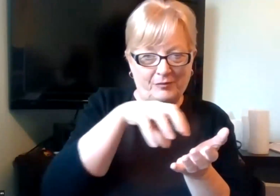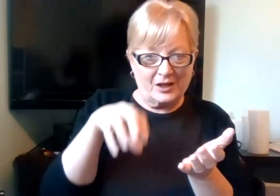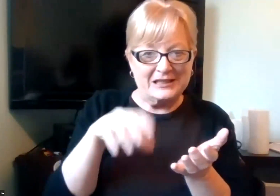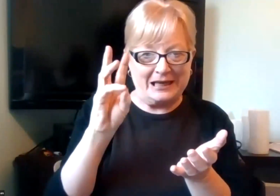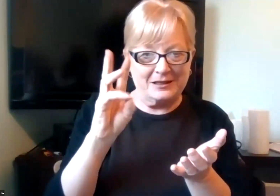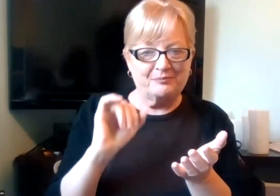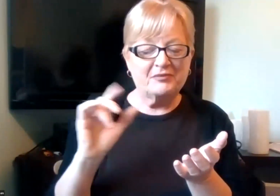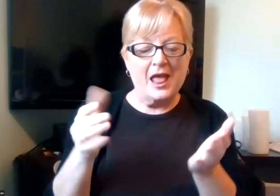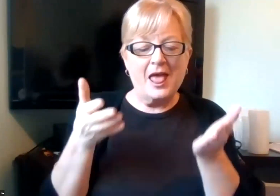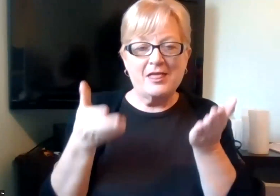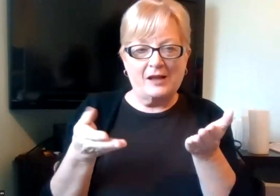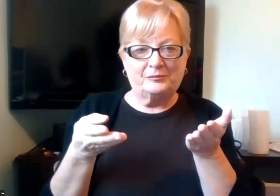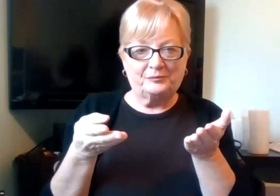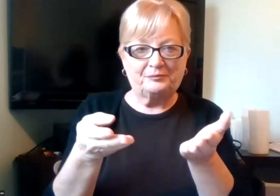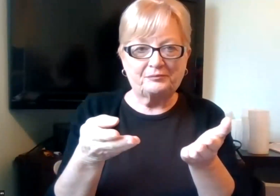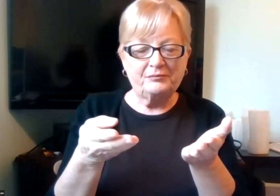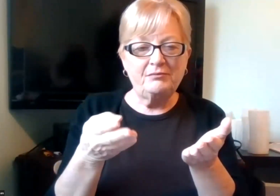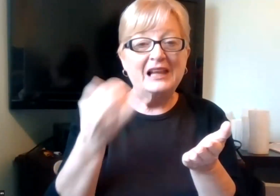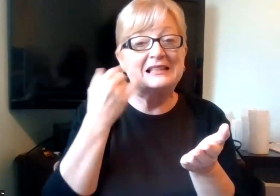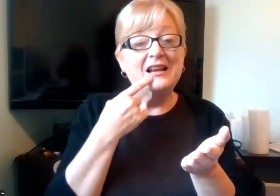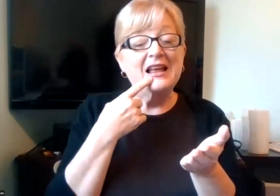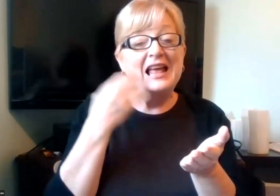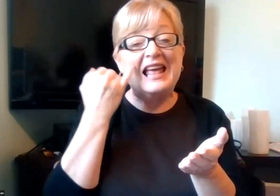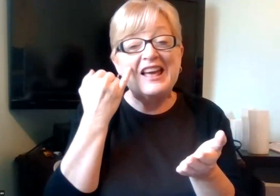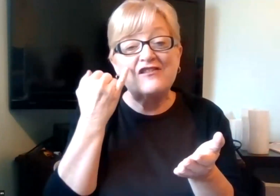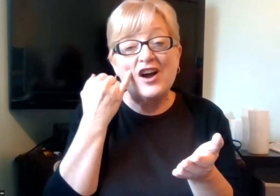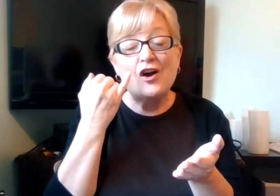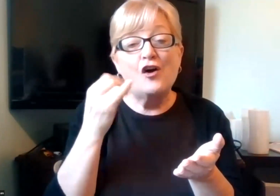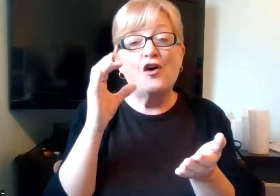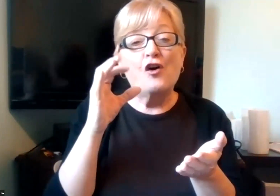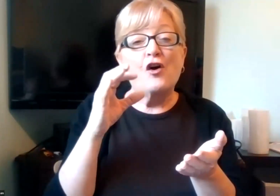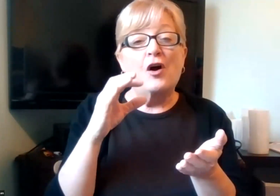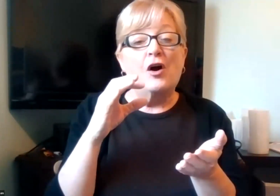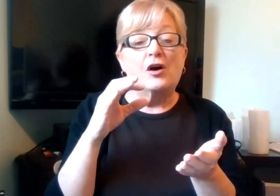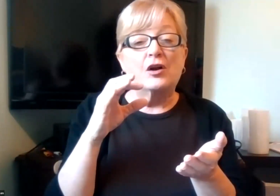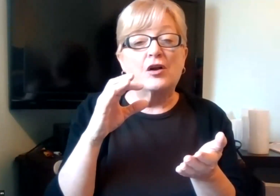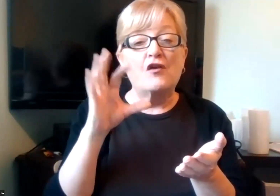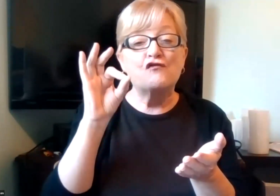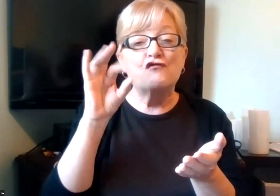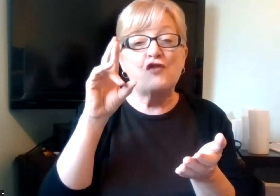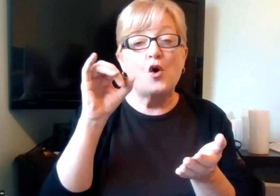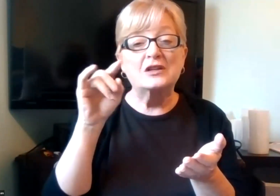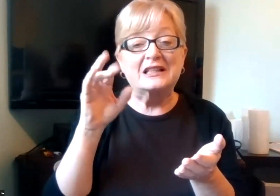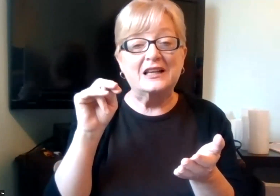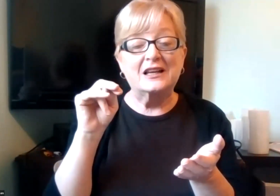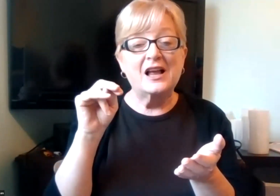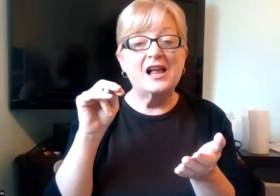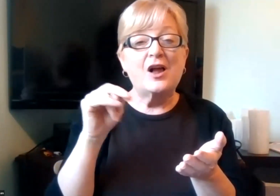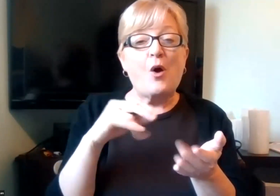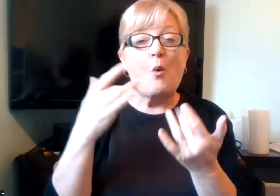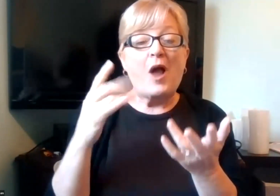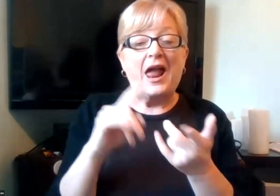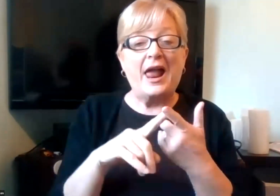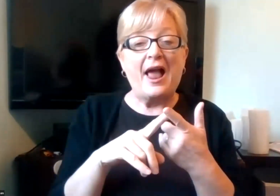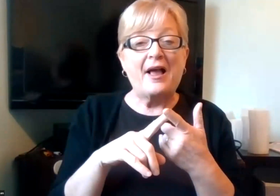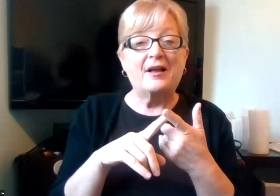And it said to, if they were frozen, if the dough was frozen, to wait for the dough to be at room temperature. Well, because I